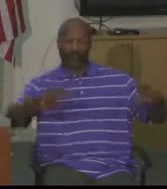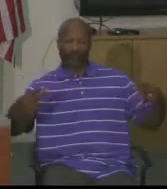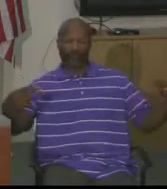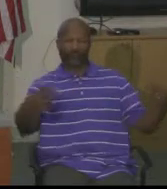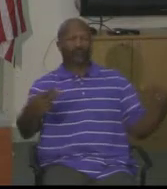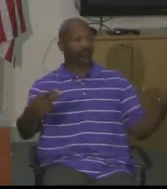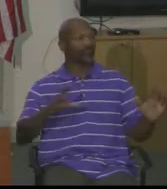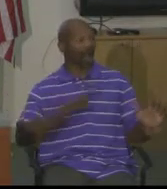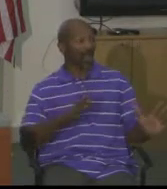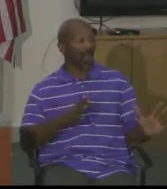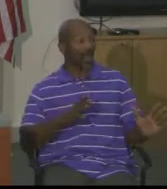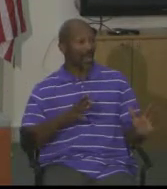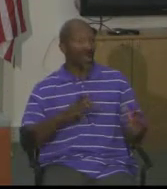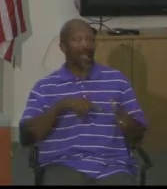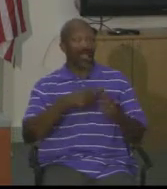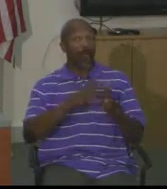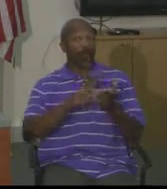processors started to outrun the bus.